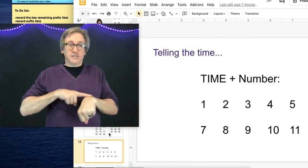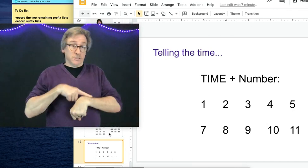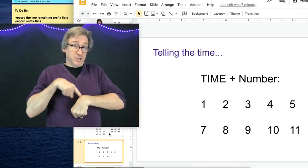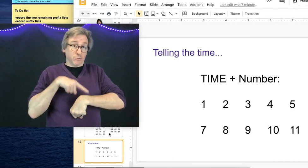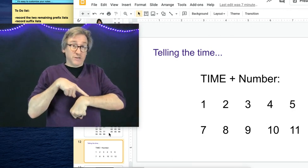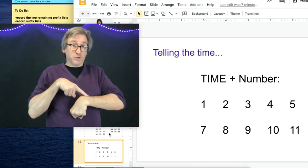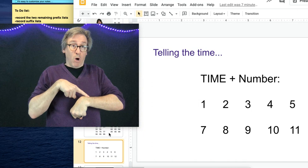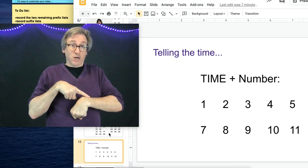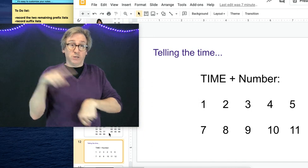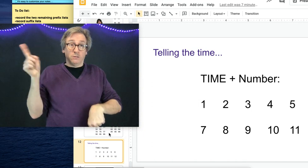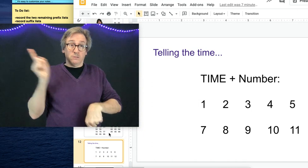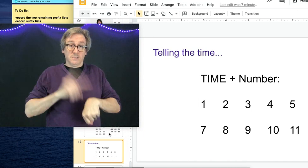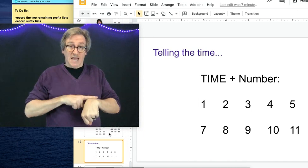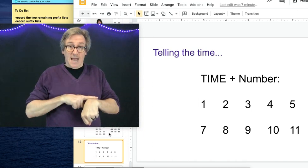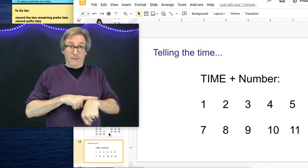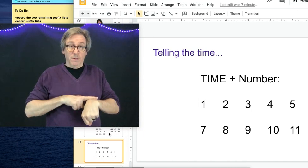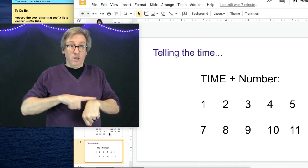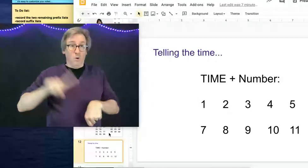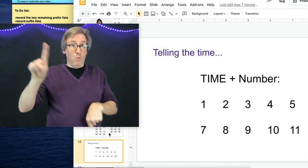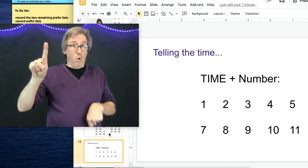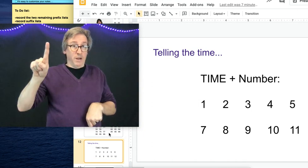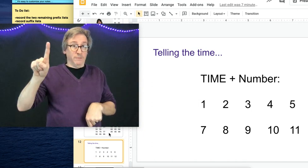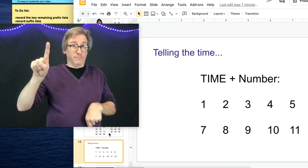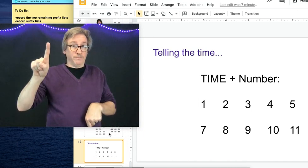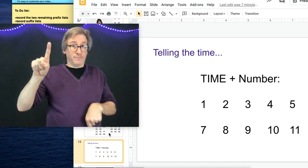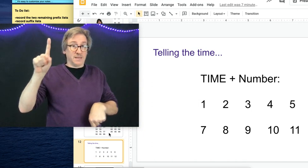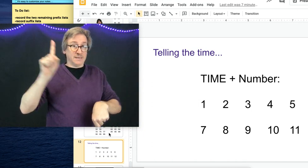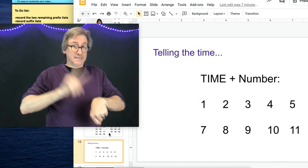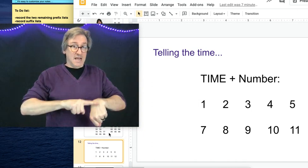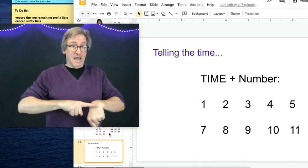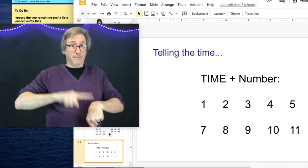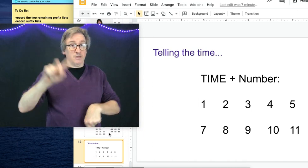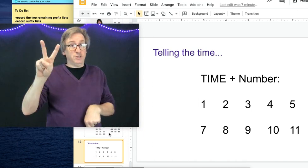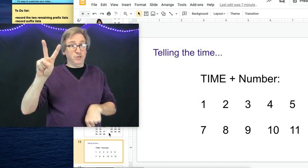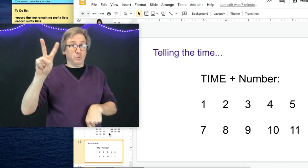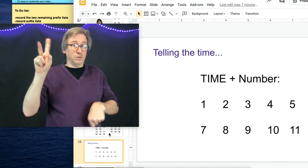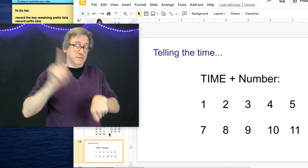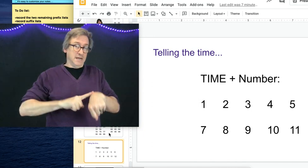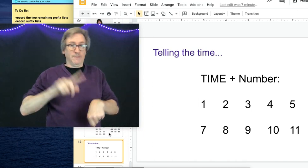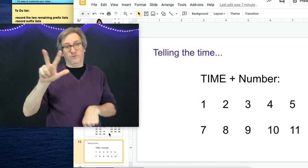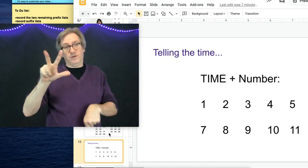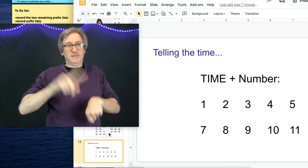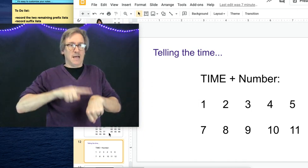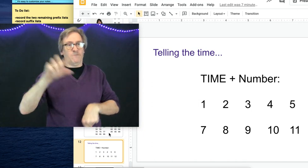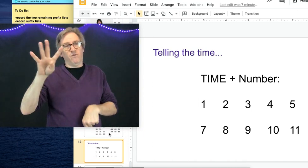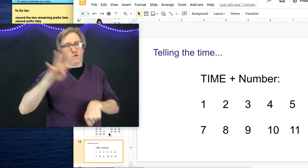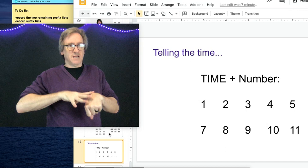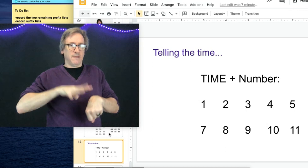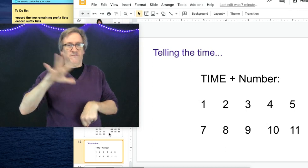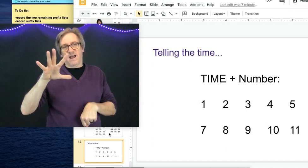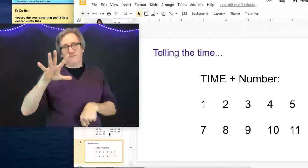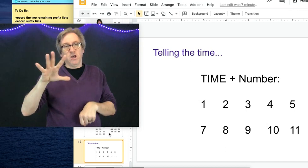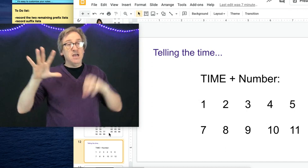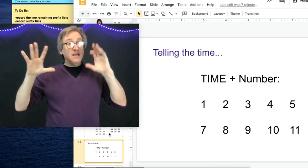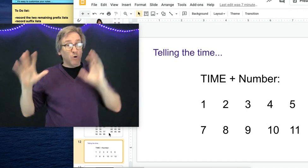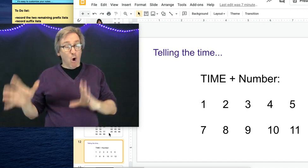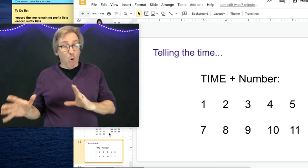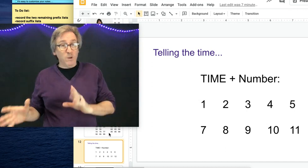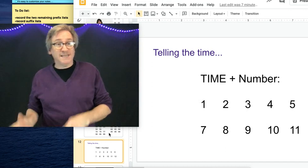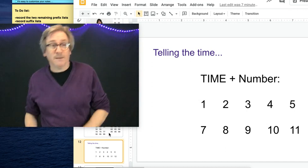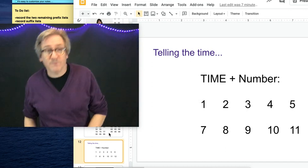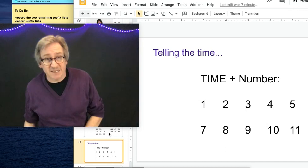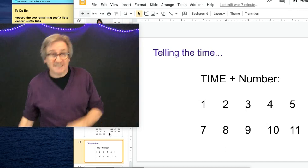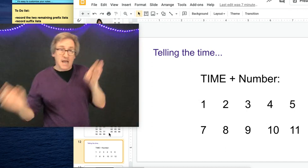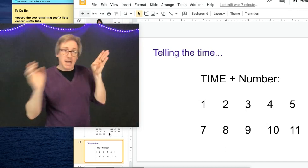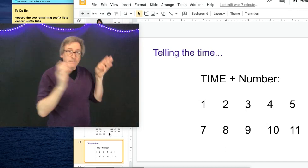our wristwatch, time 1, time 2, time 3, time 4, time 5. We